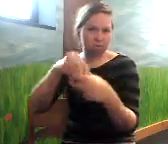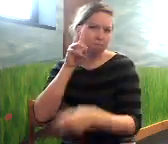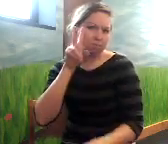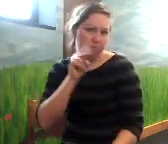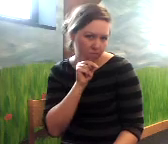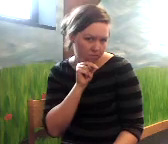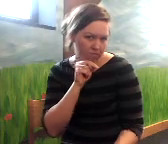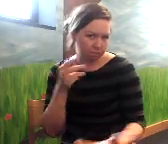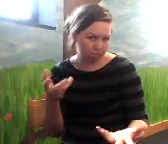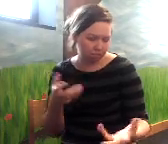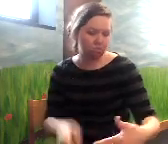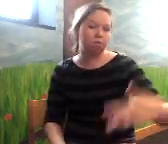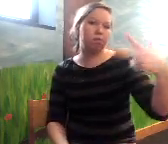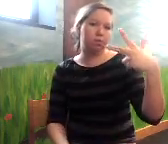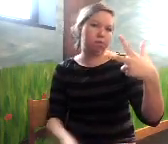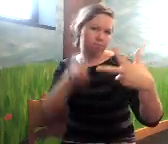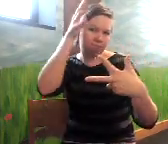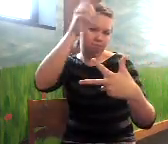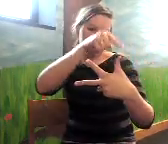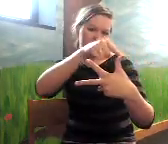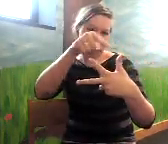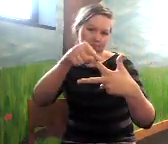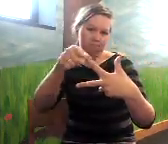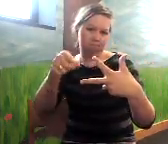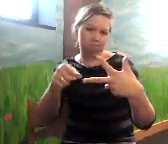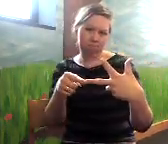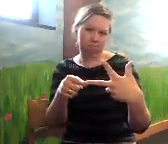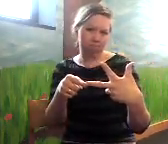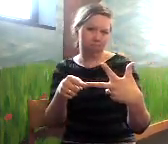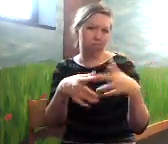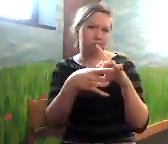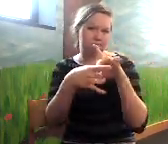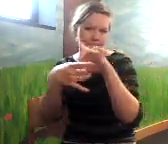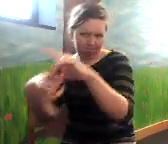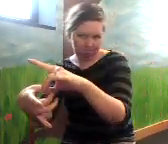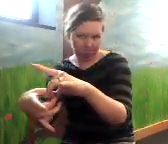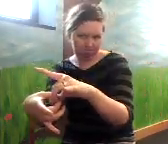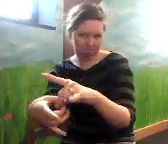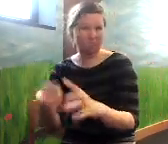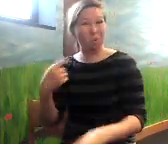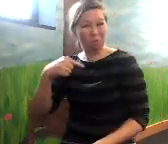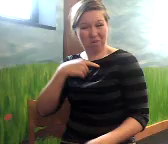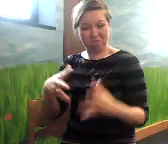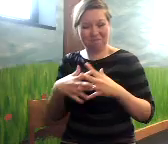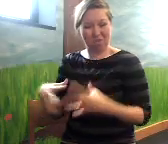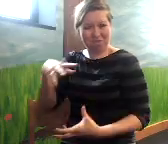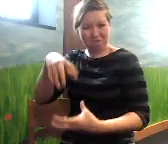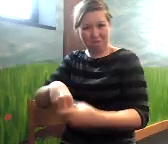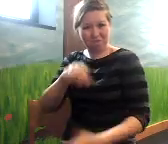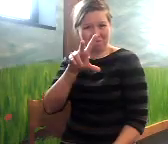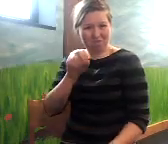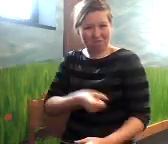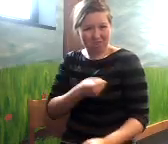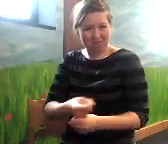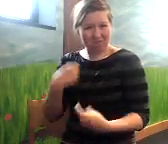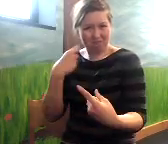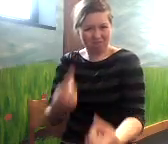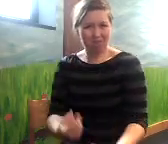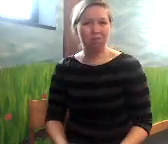are overlapping and at play throughout our 30-year involvement in this conflict. So I'm going to start with them as a form